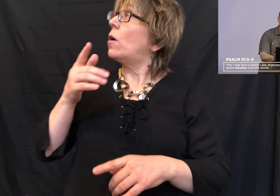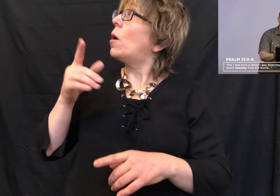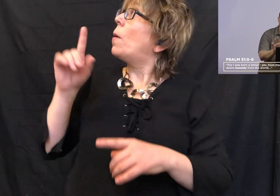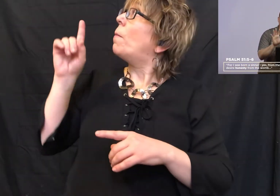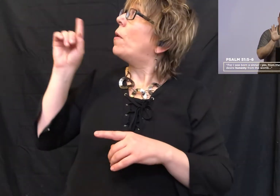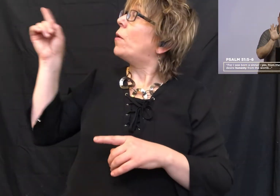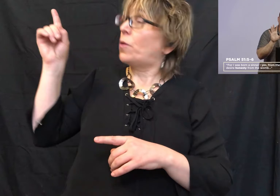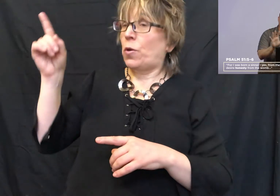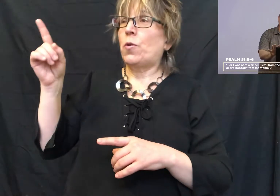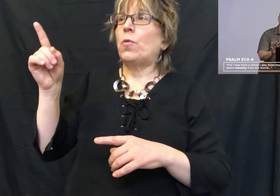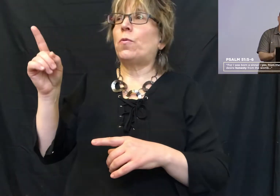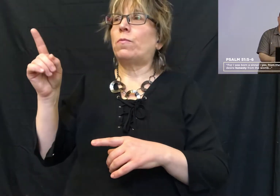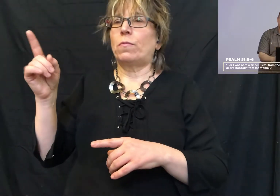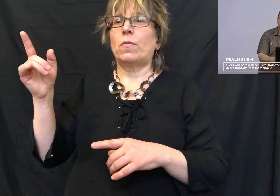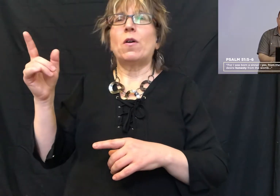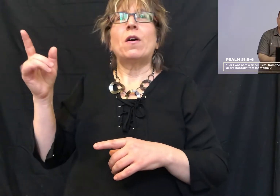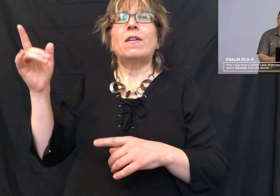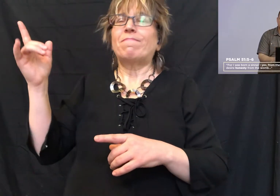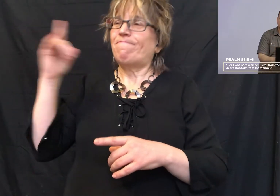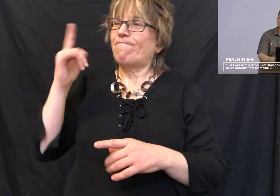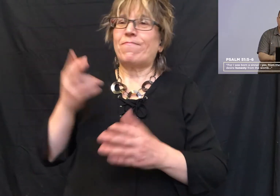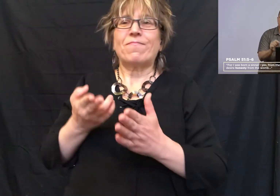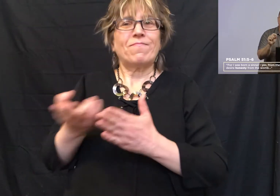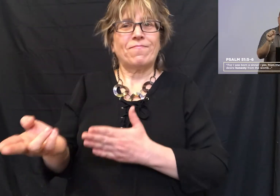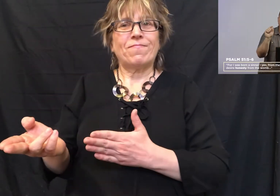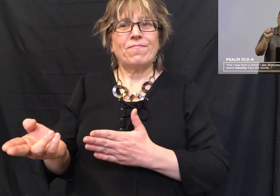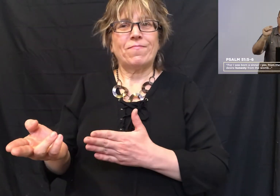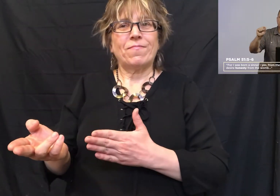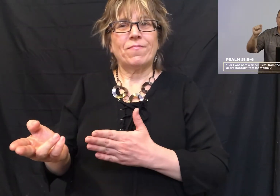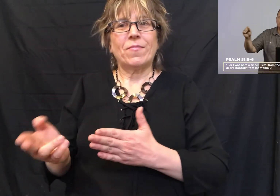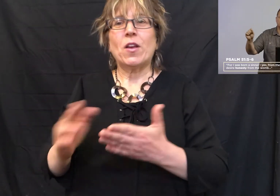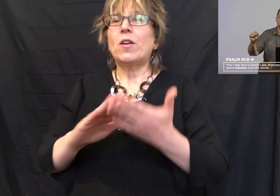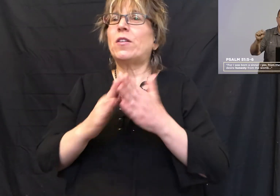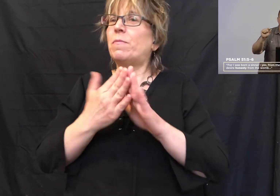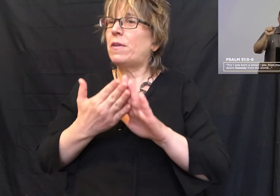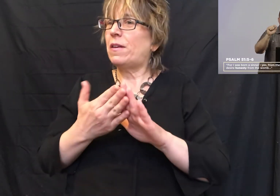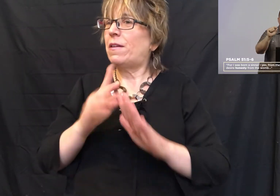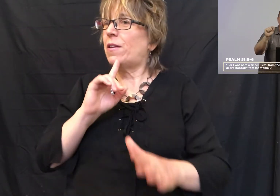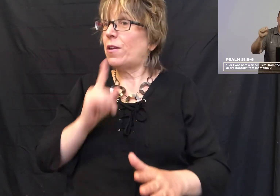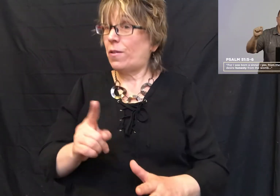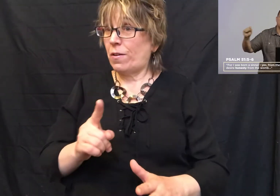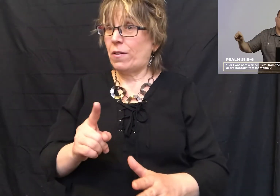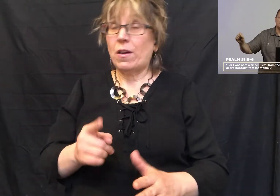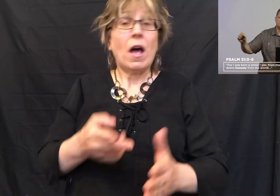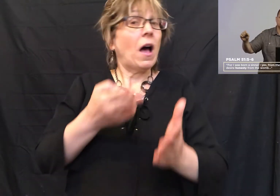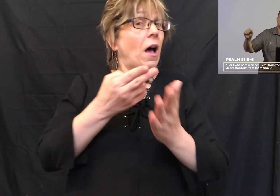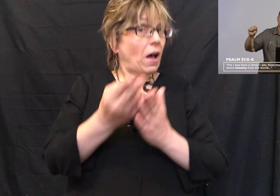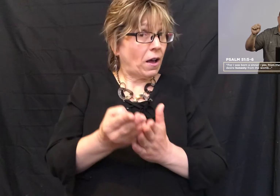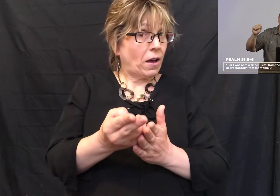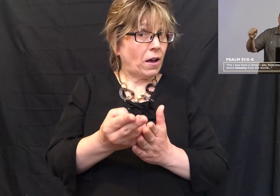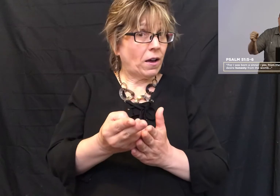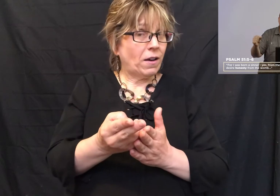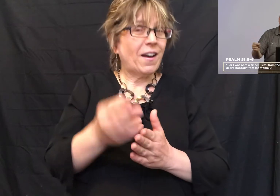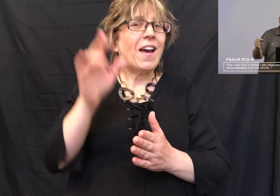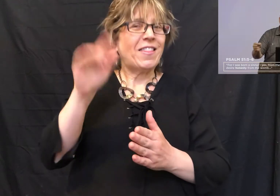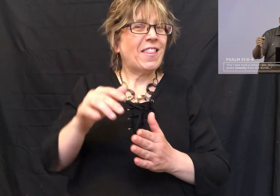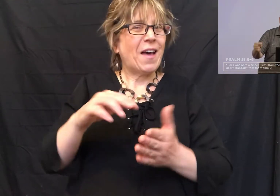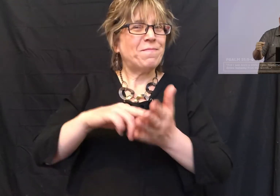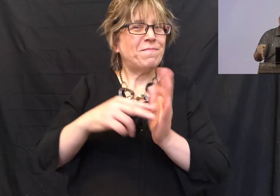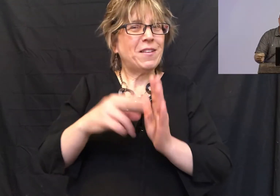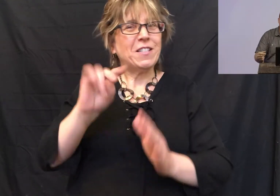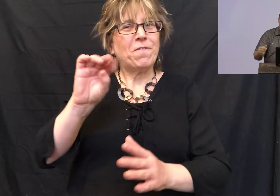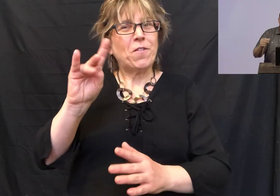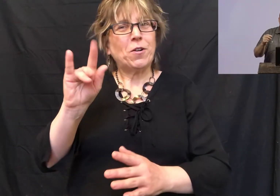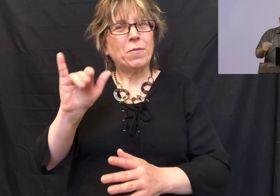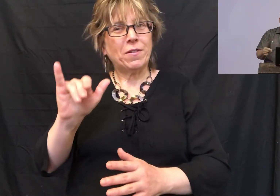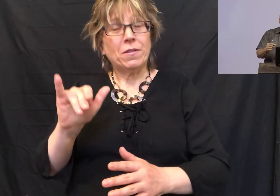love this, "honesty, to be real, to be honest. That's what vulnerability is